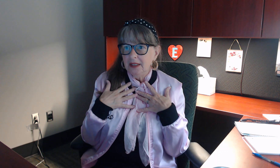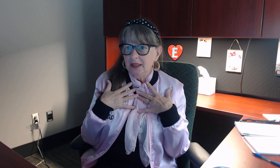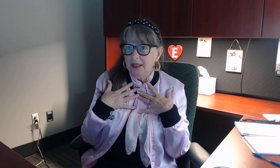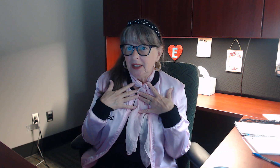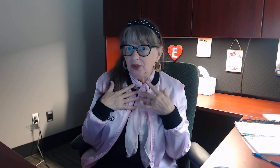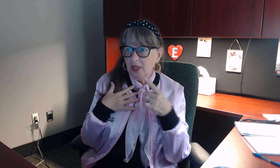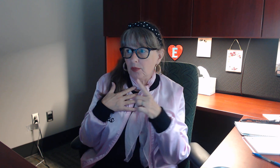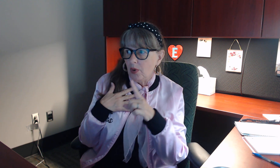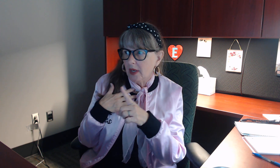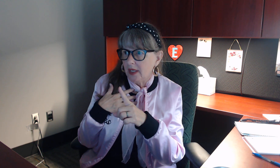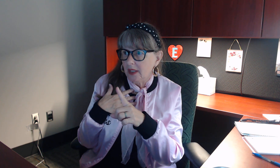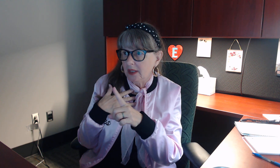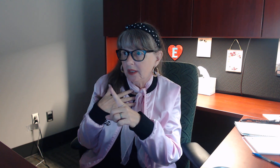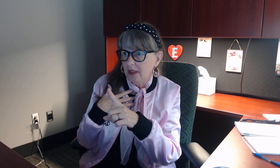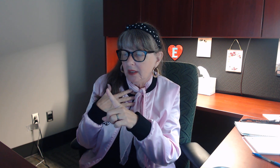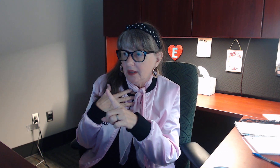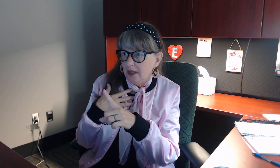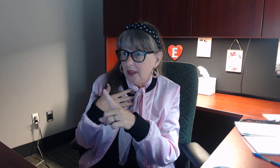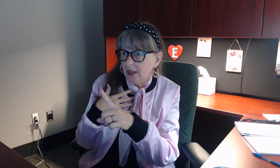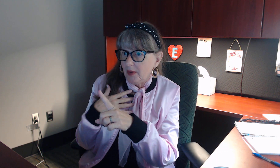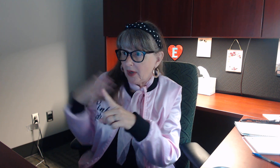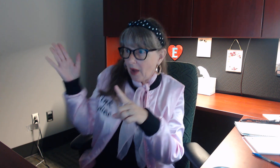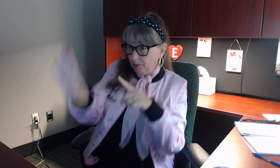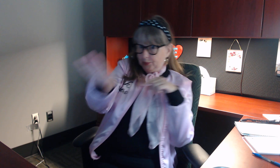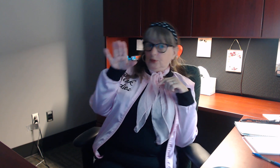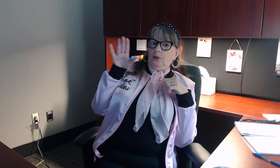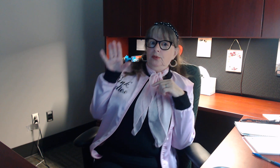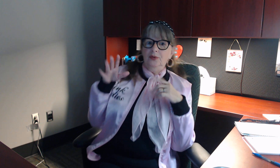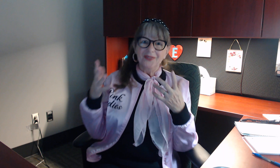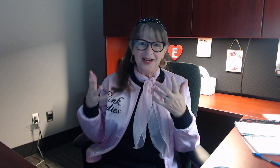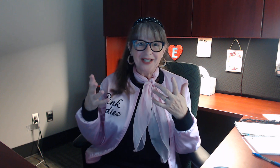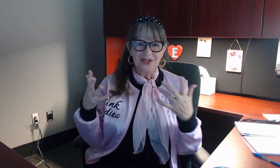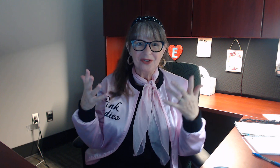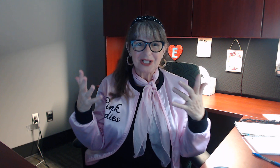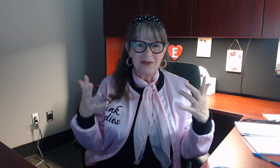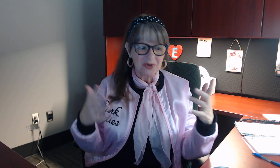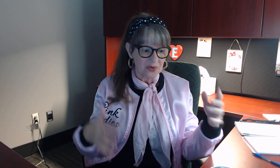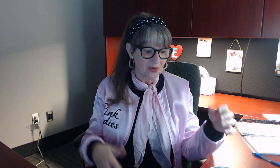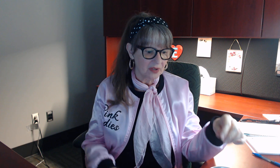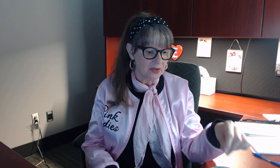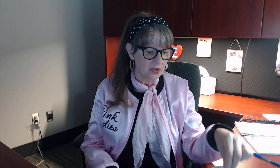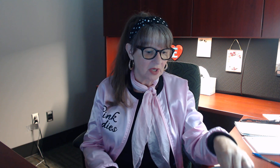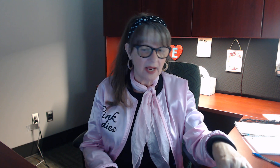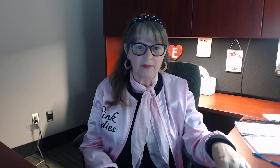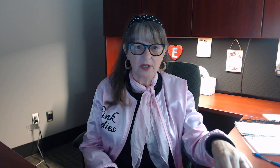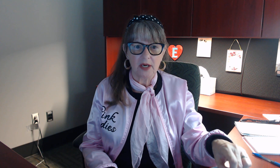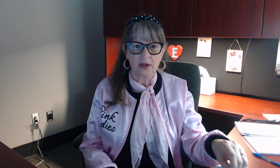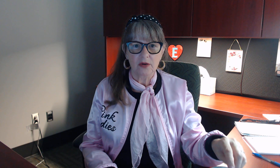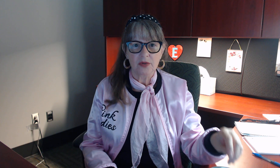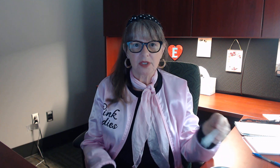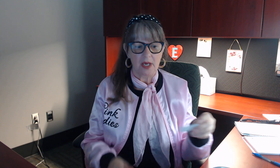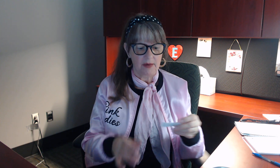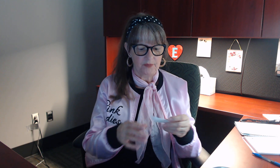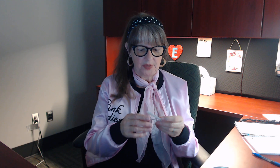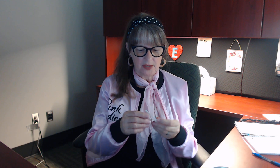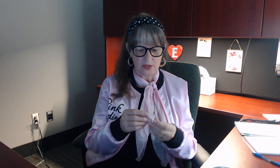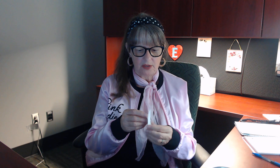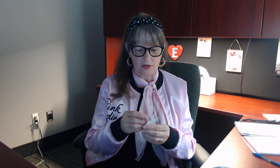And you keep walking. You keep, right? And you slam the door. So you could have a lot of those things that you do.